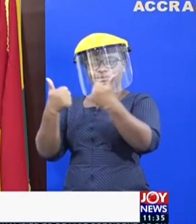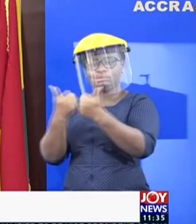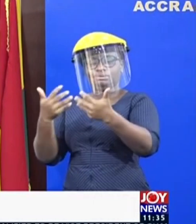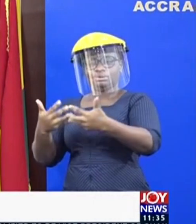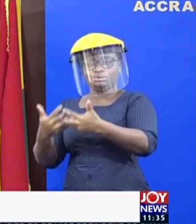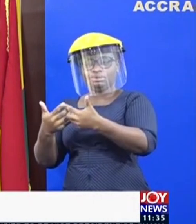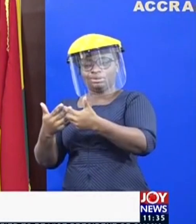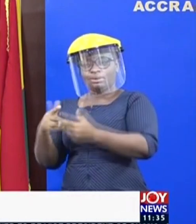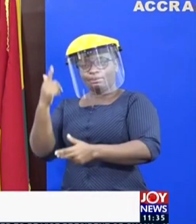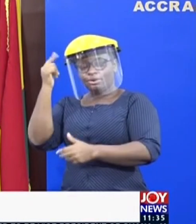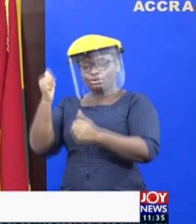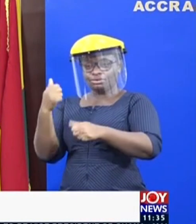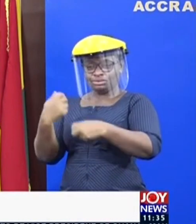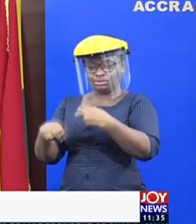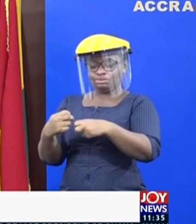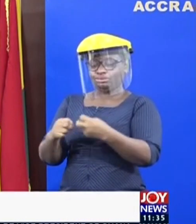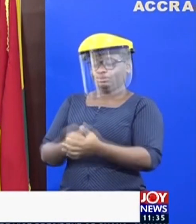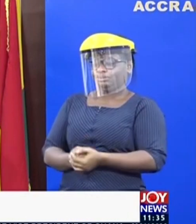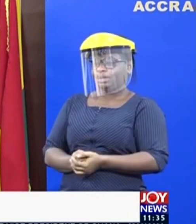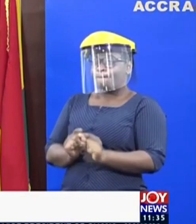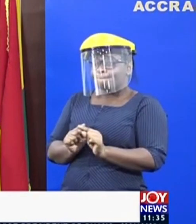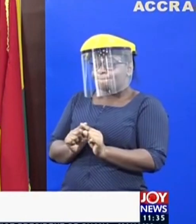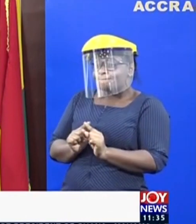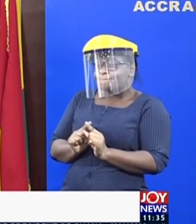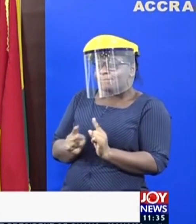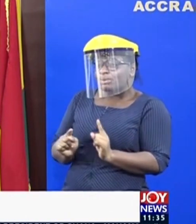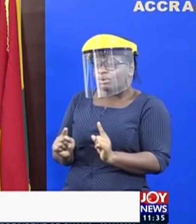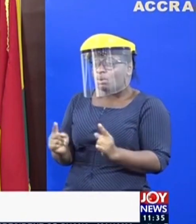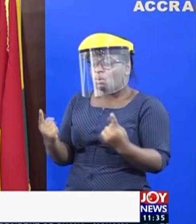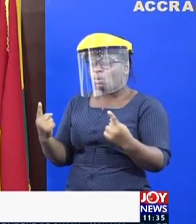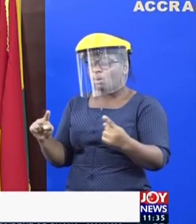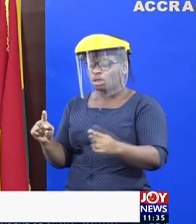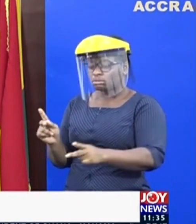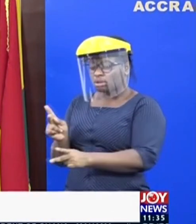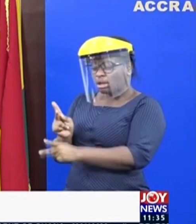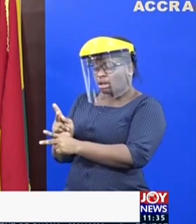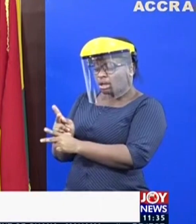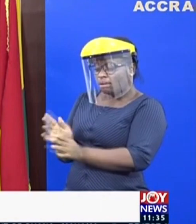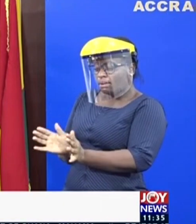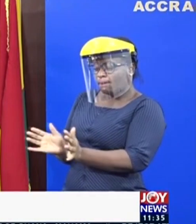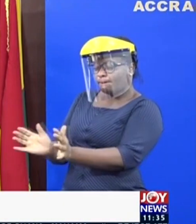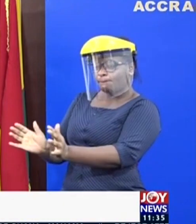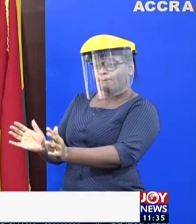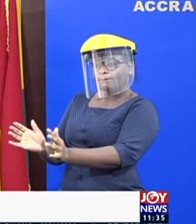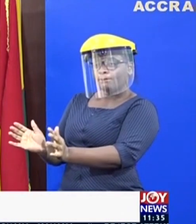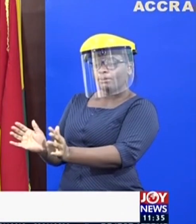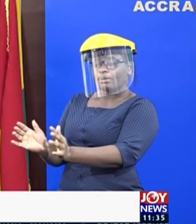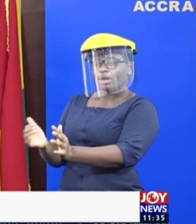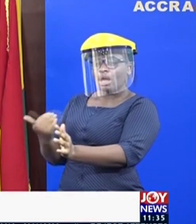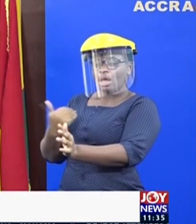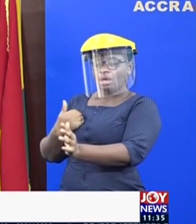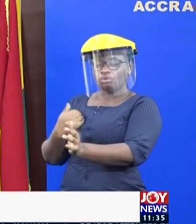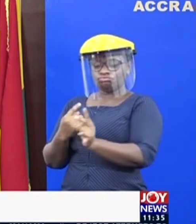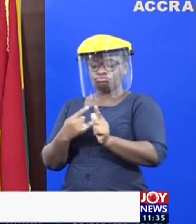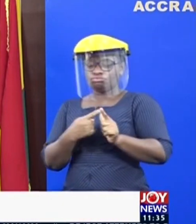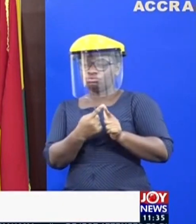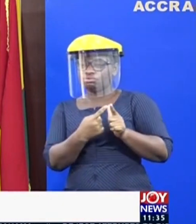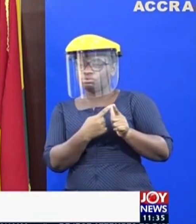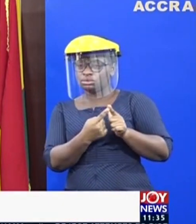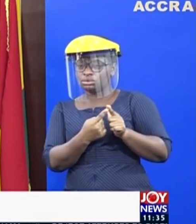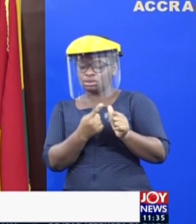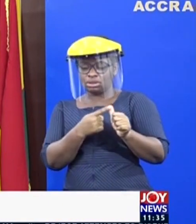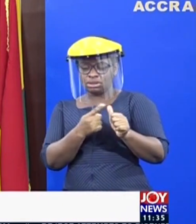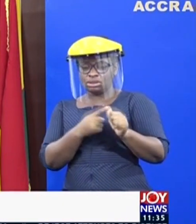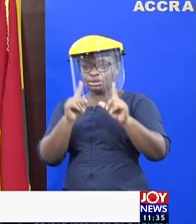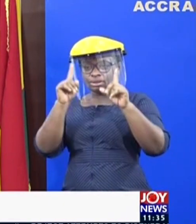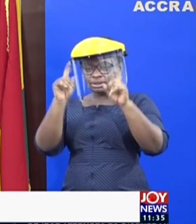of the global shortage. But when you are quarantining people, there are two things. You